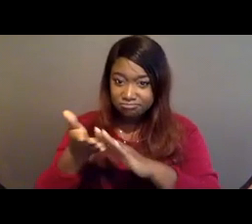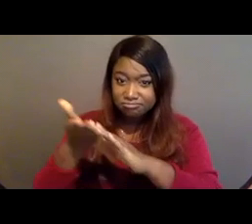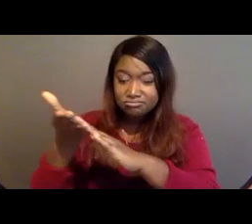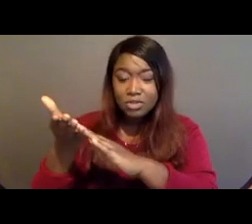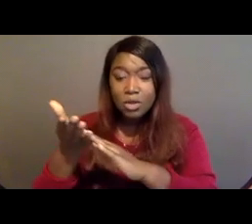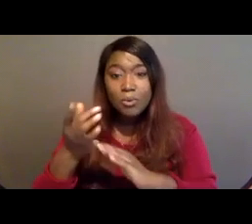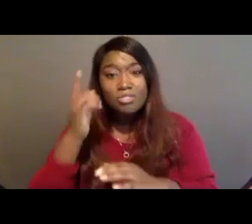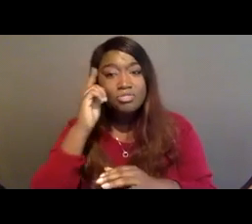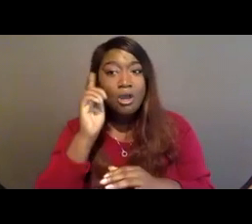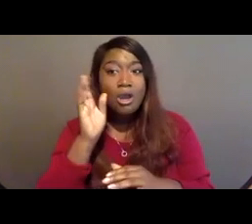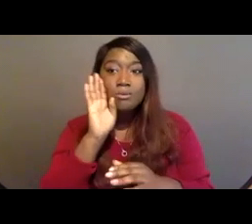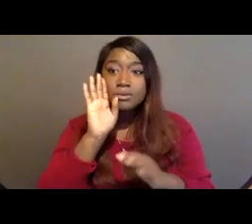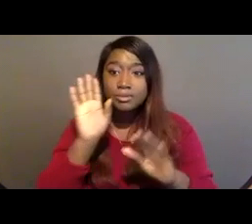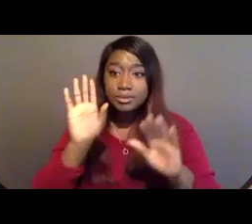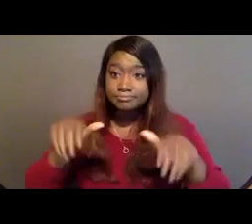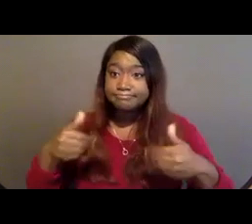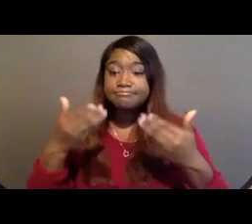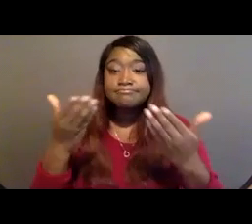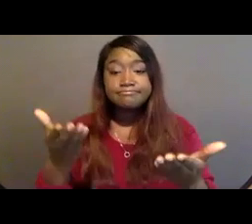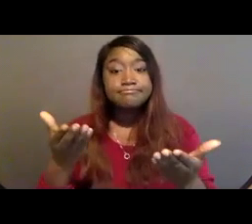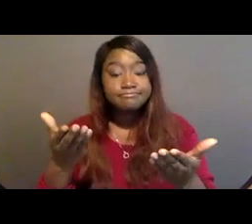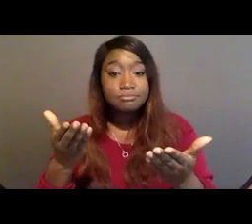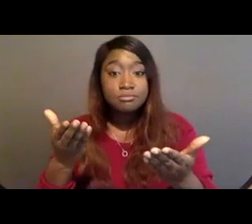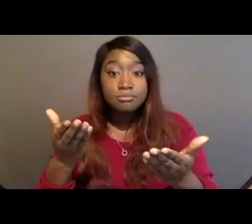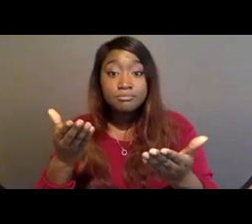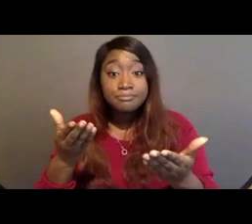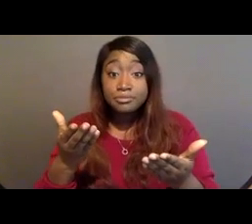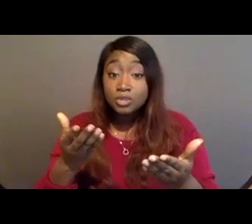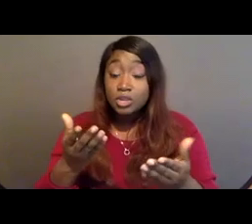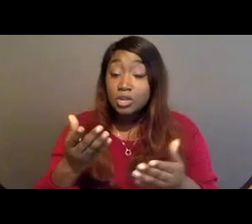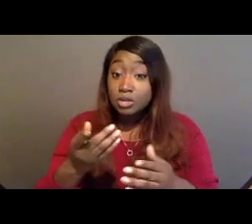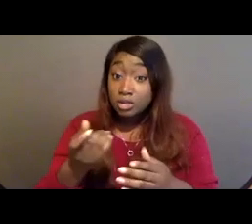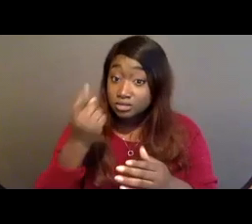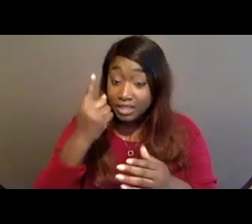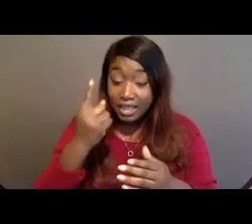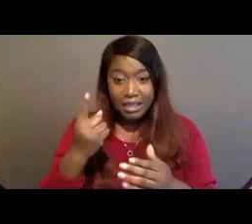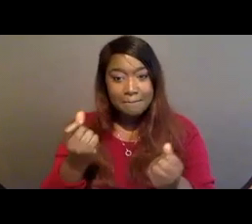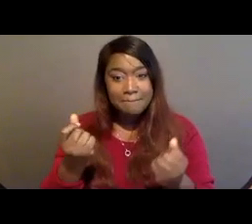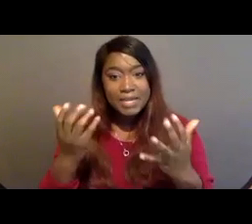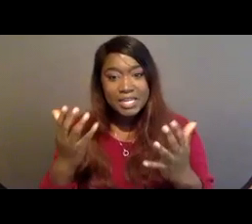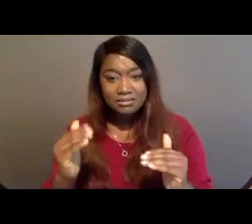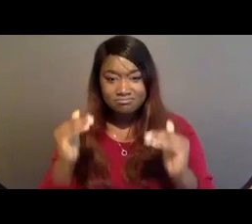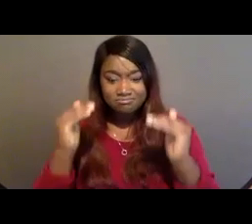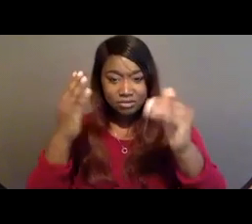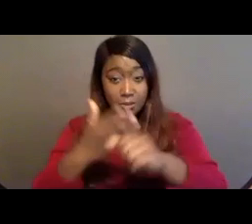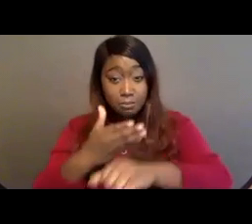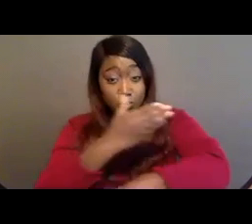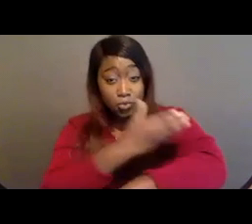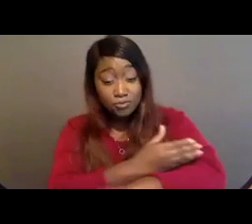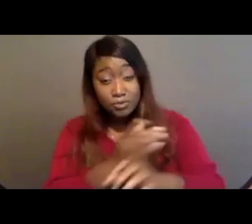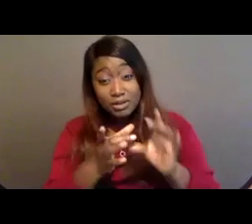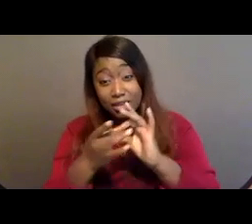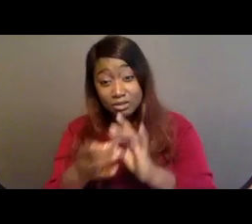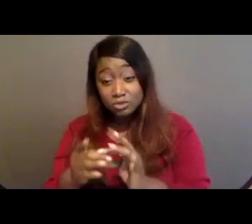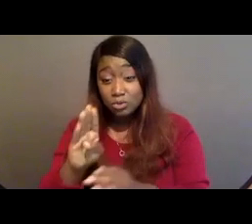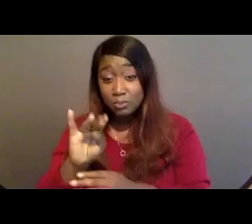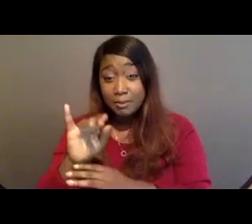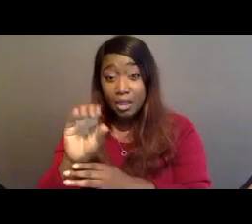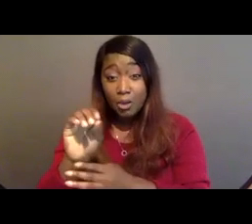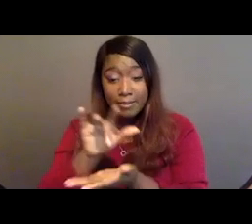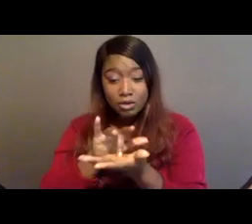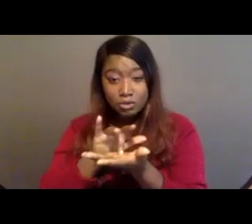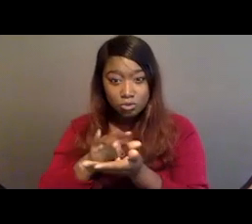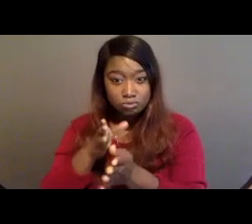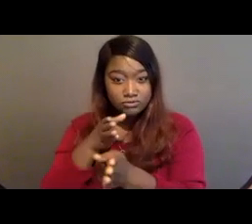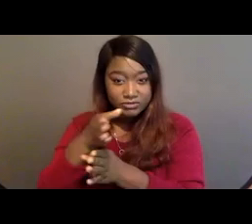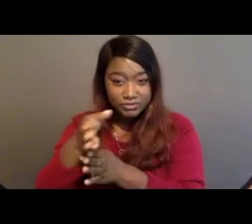know, according to the advances that have been made in the biomedical sphere, or to concurrently